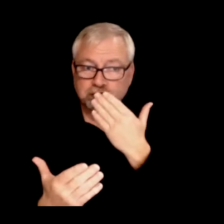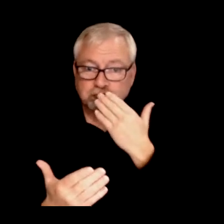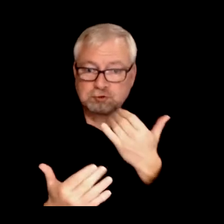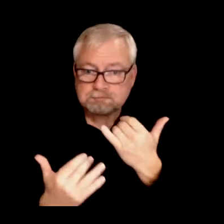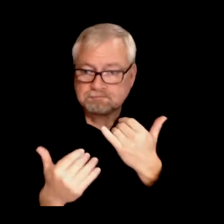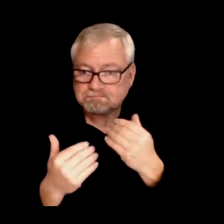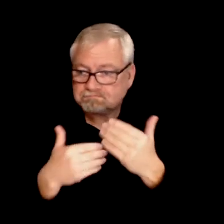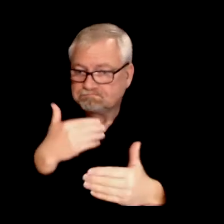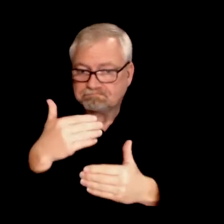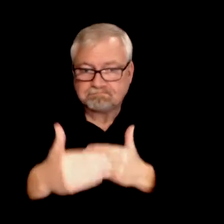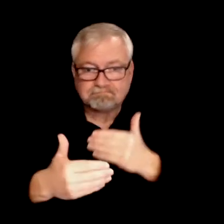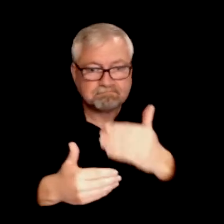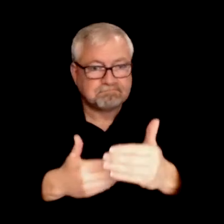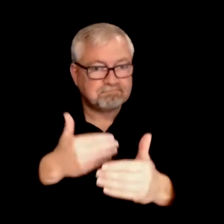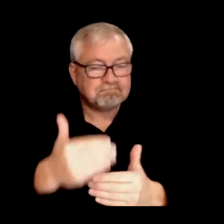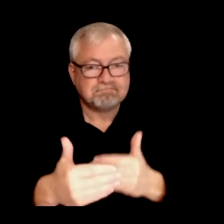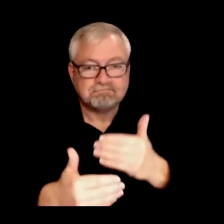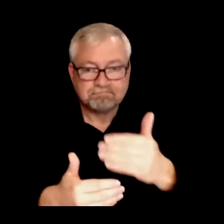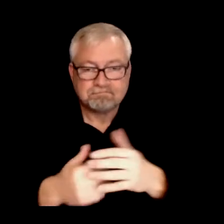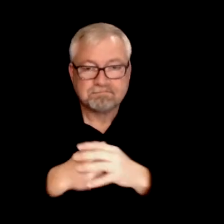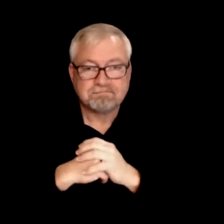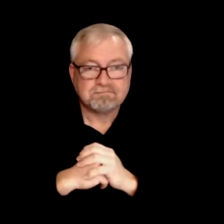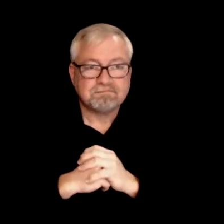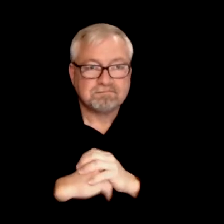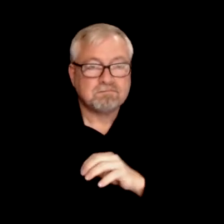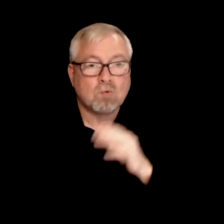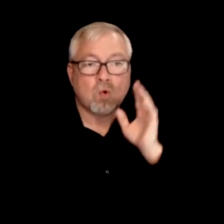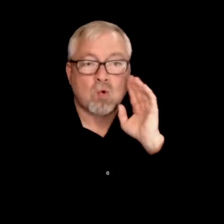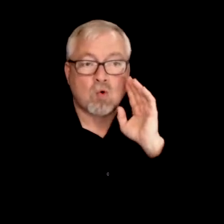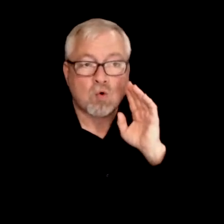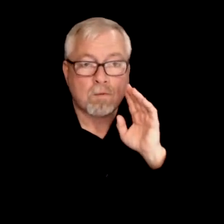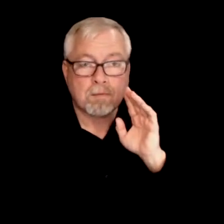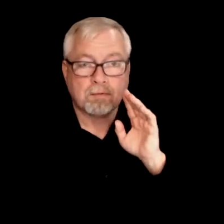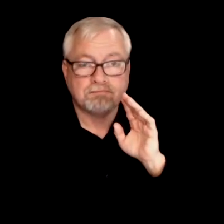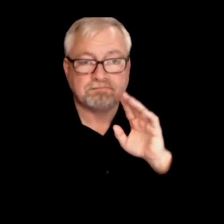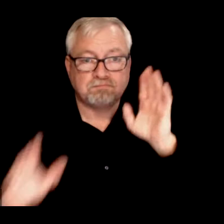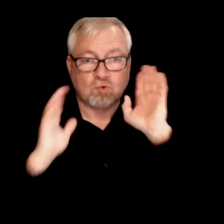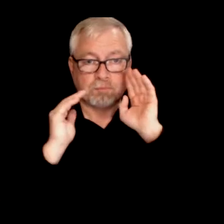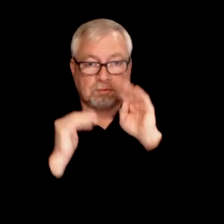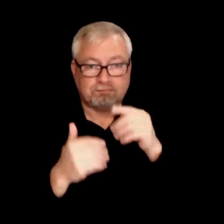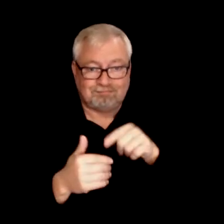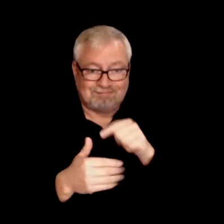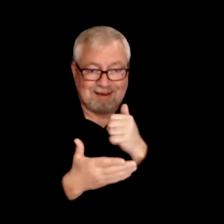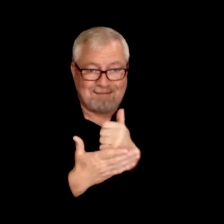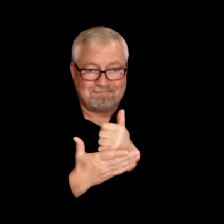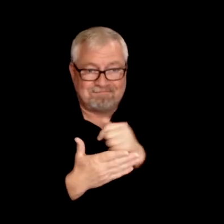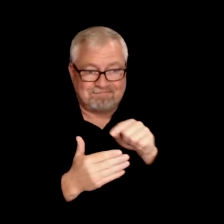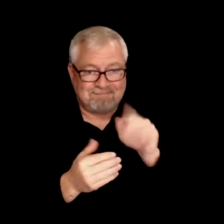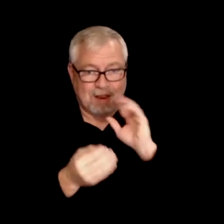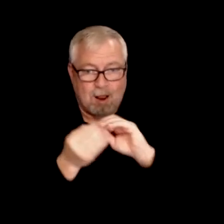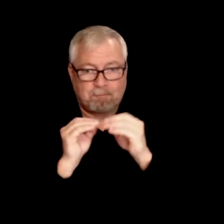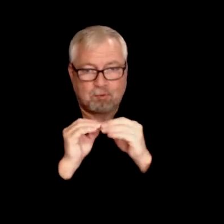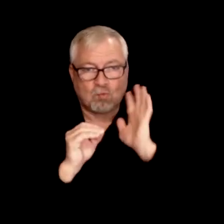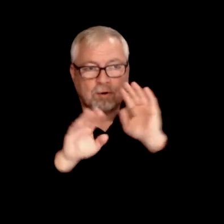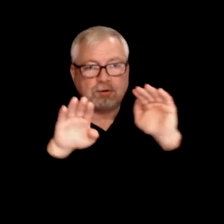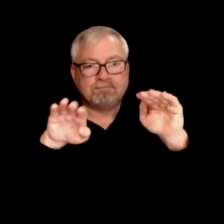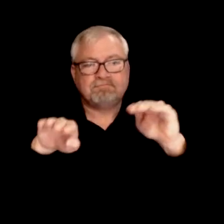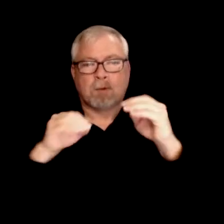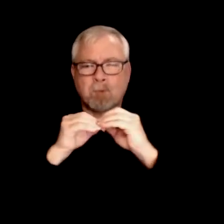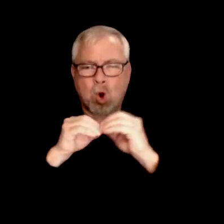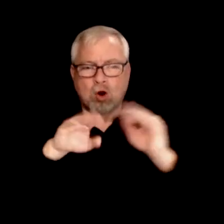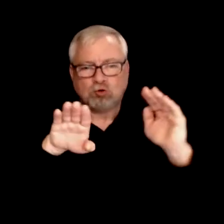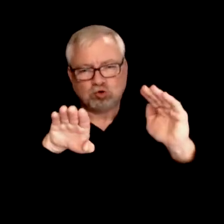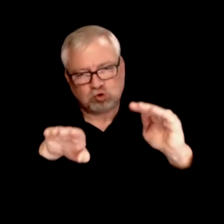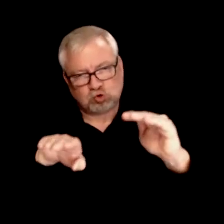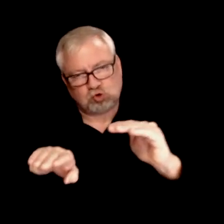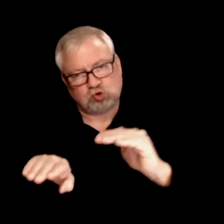And in time, we expect that vaccination will help drive these numbers down even further. We have to keep taking steps